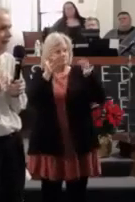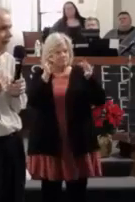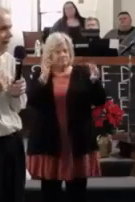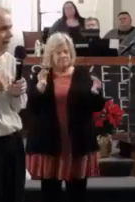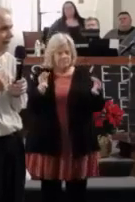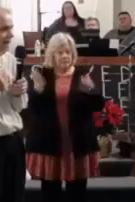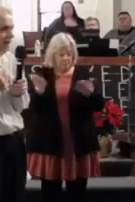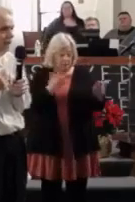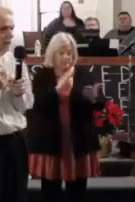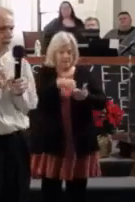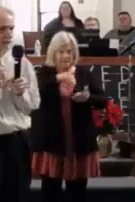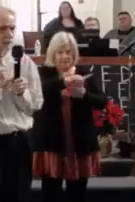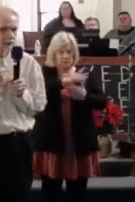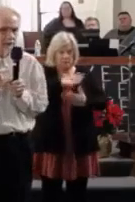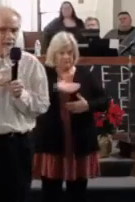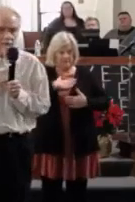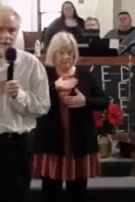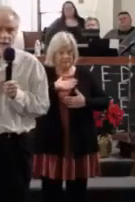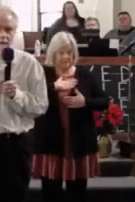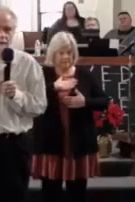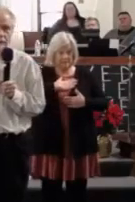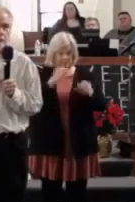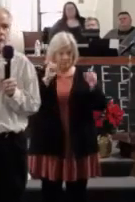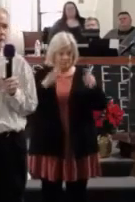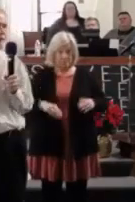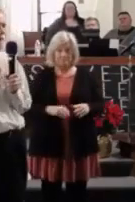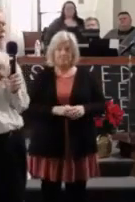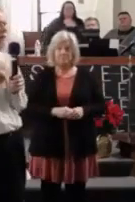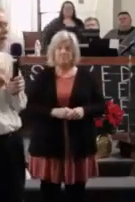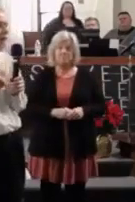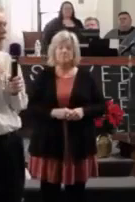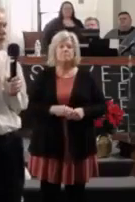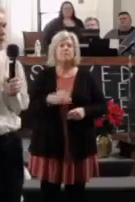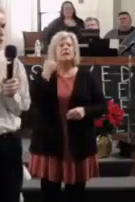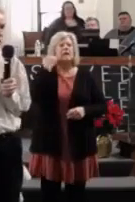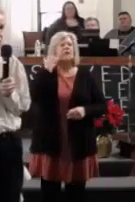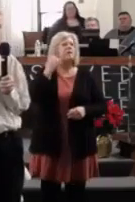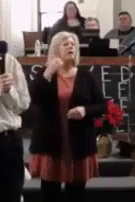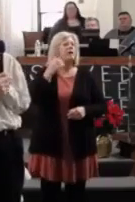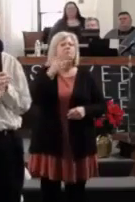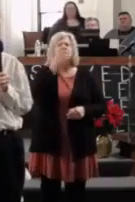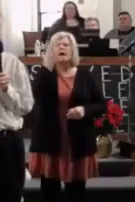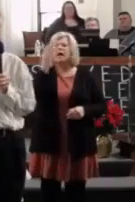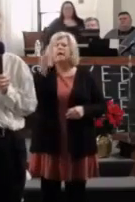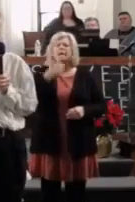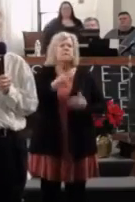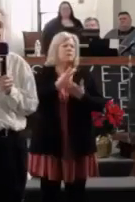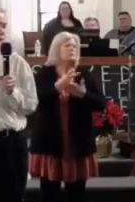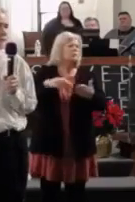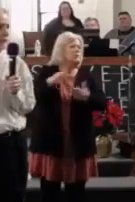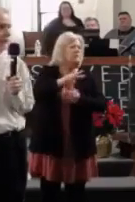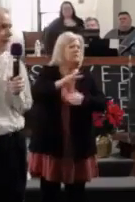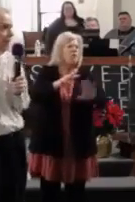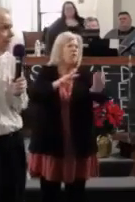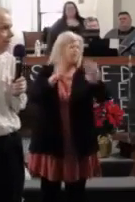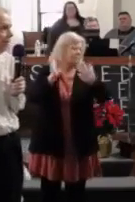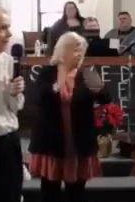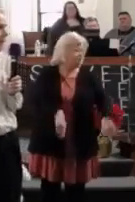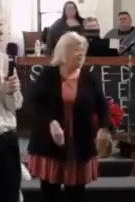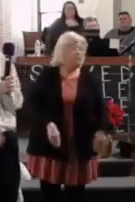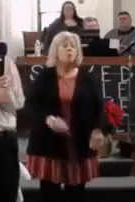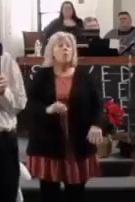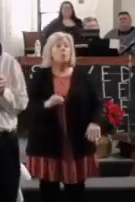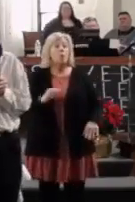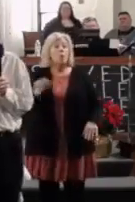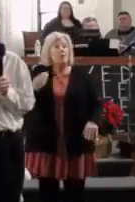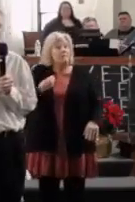Sunday. And we'll collect them. I'll take them down. But if they come in later, that's okay. Don't say, oops, I forgot. Too bad. No,